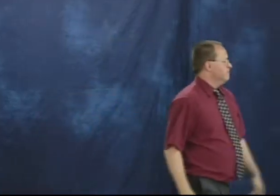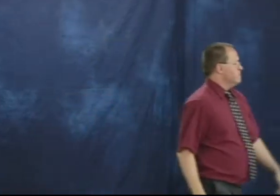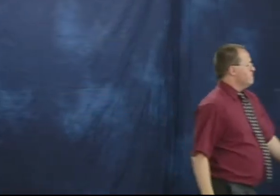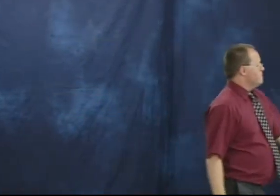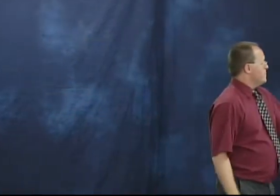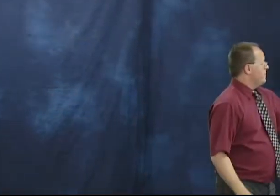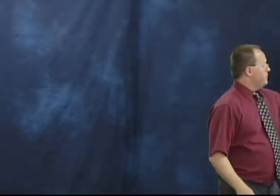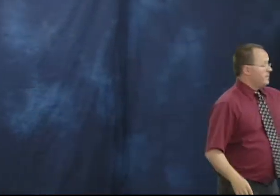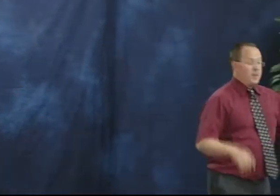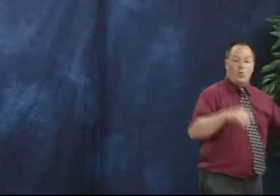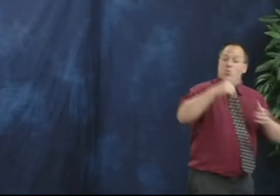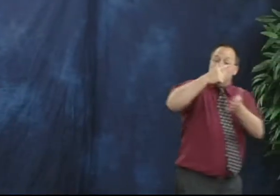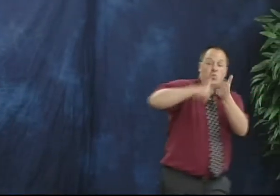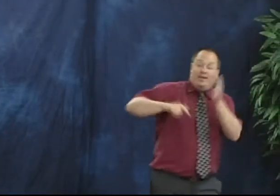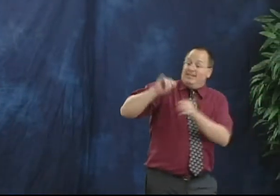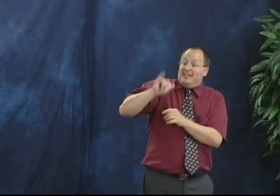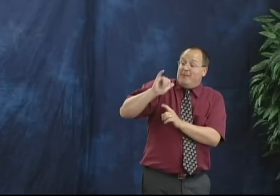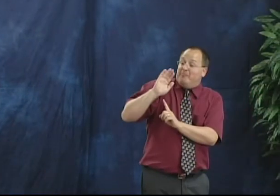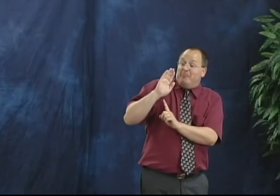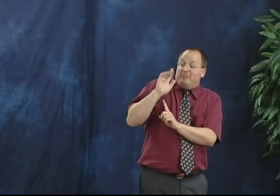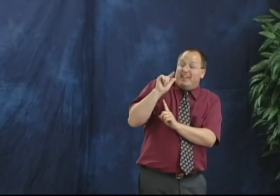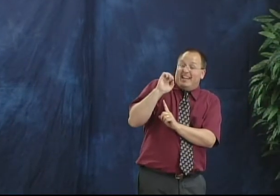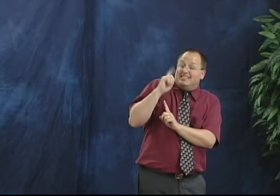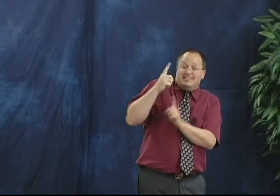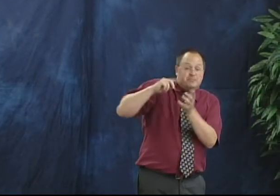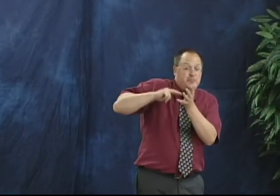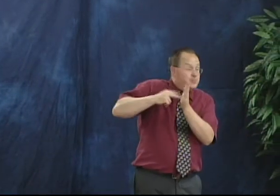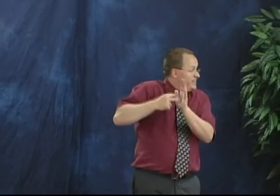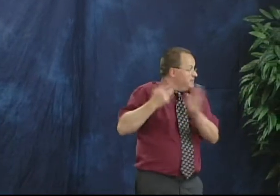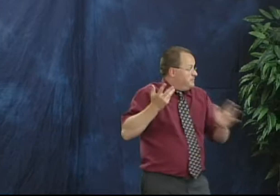You can see how these are opposites.